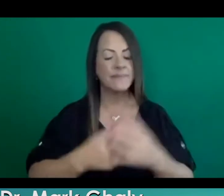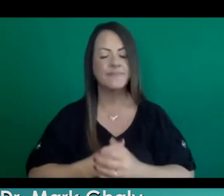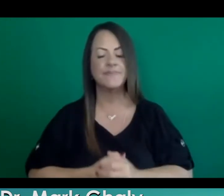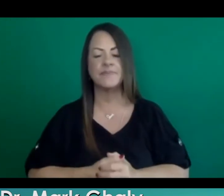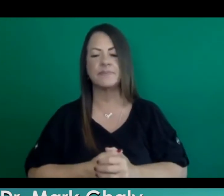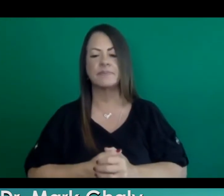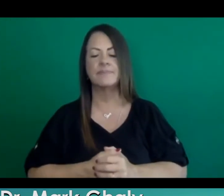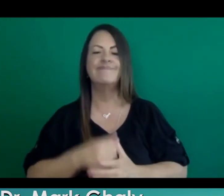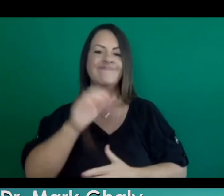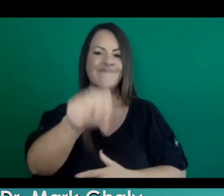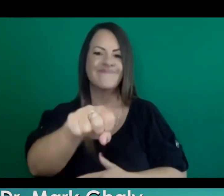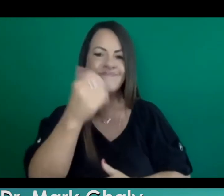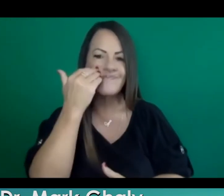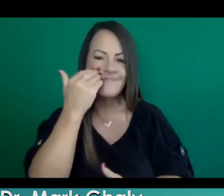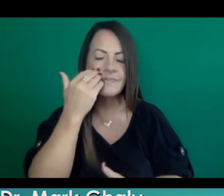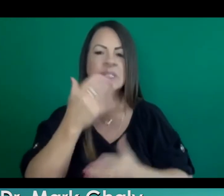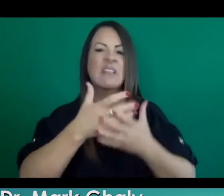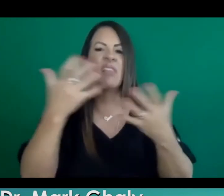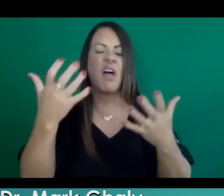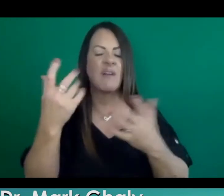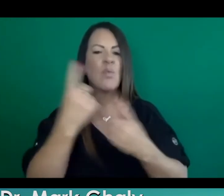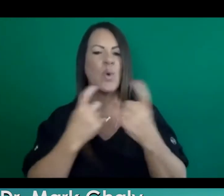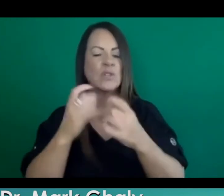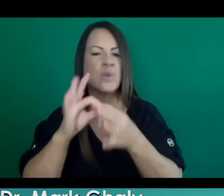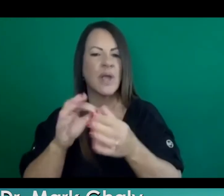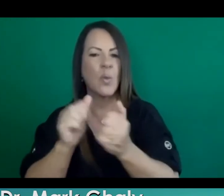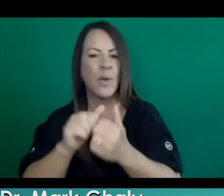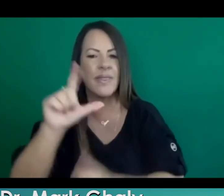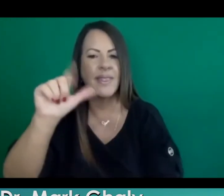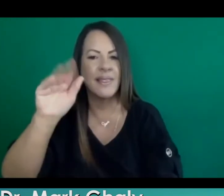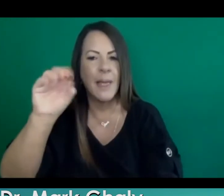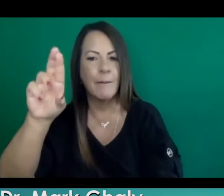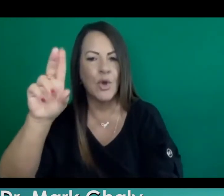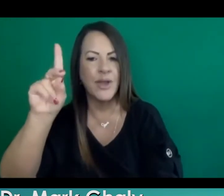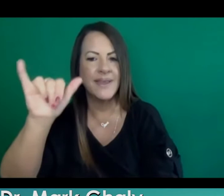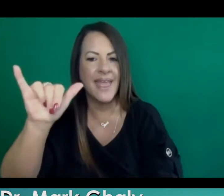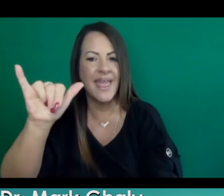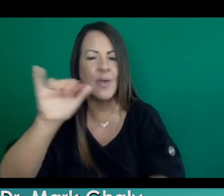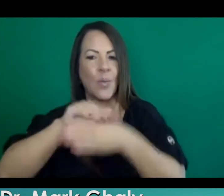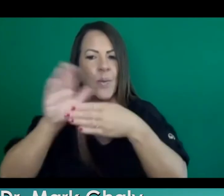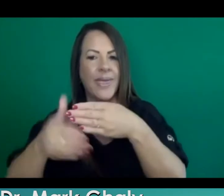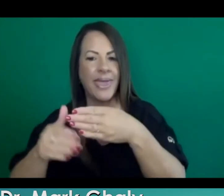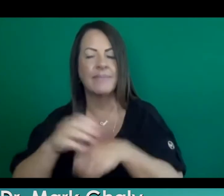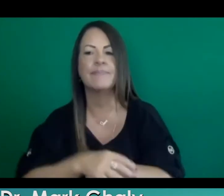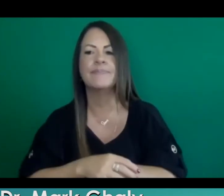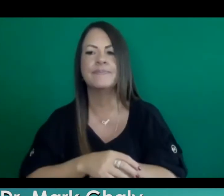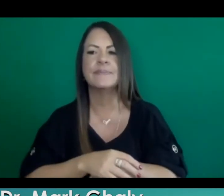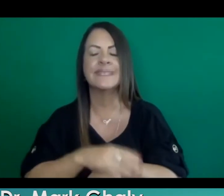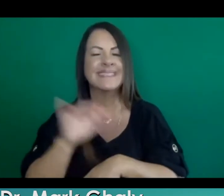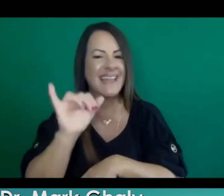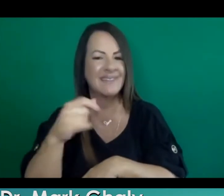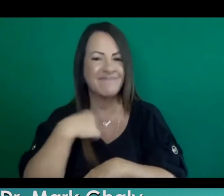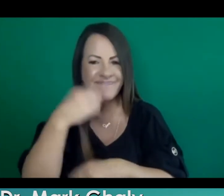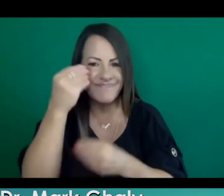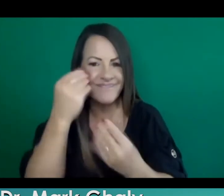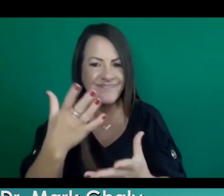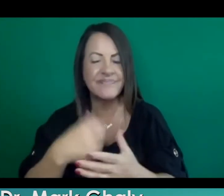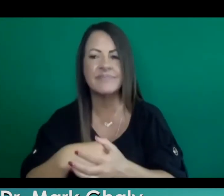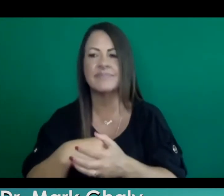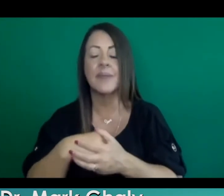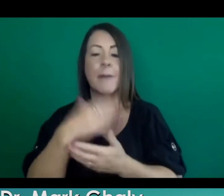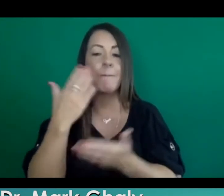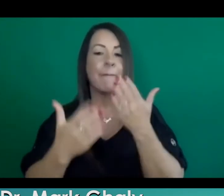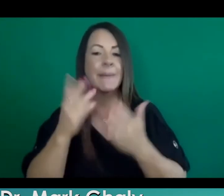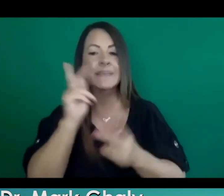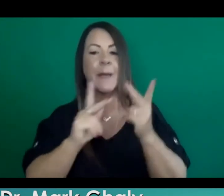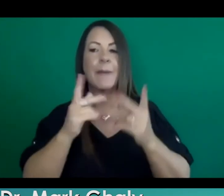Day needs to come out now, and that's why we talked a little bit, just as I mentioned in wildfires, that you may be getting together with